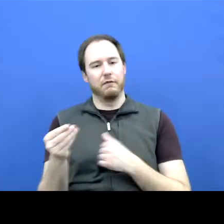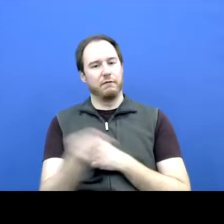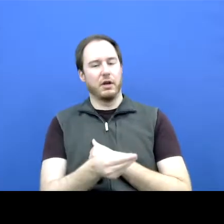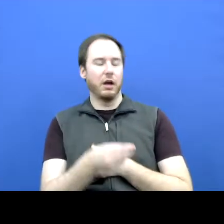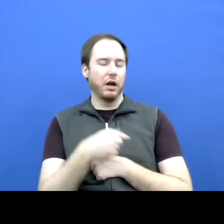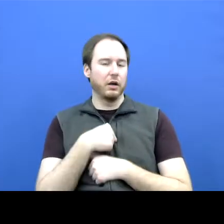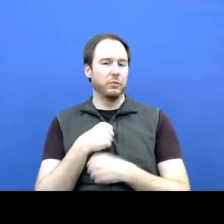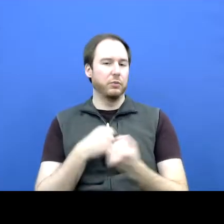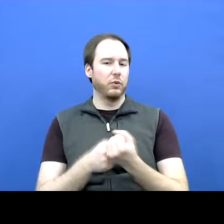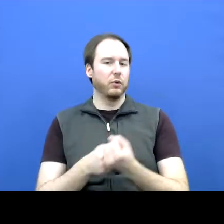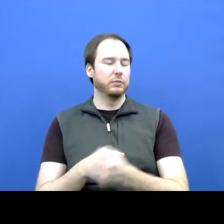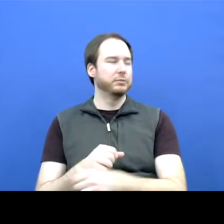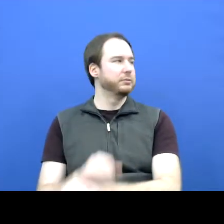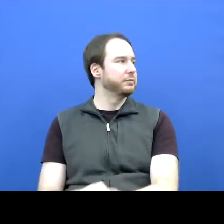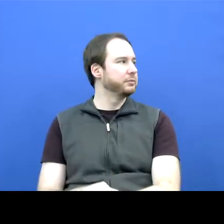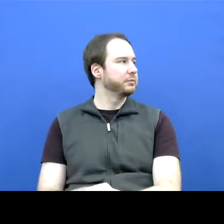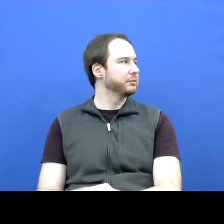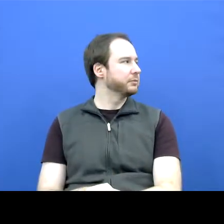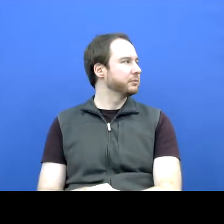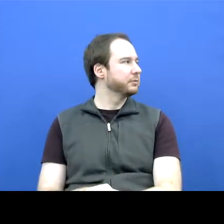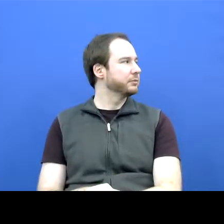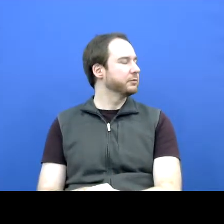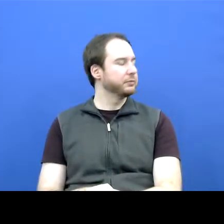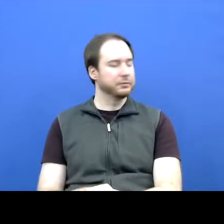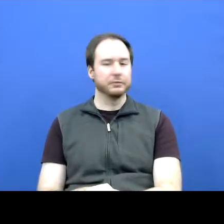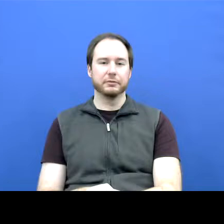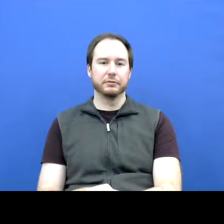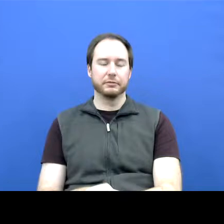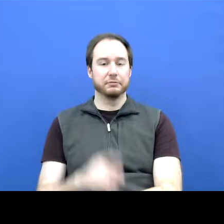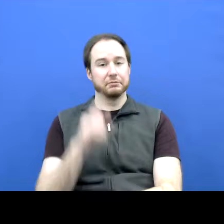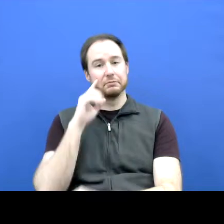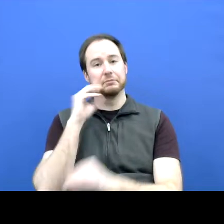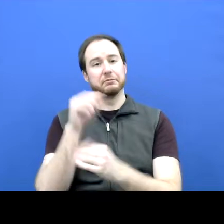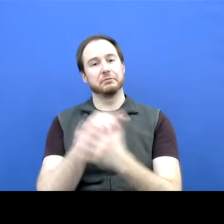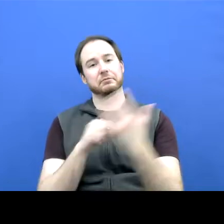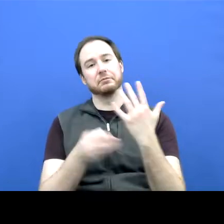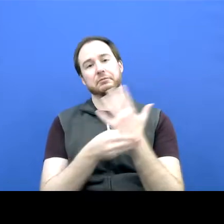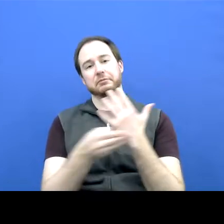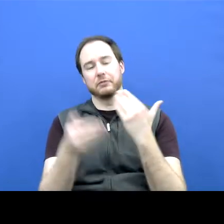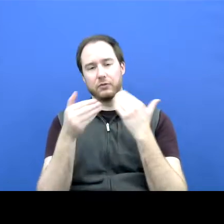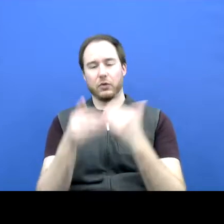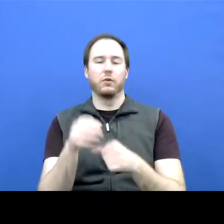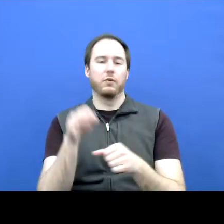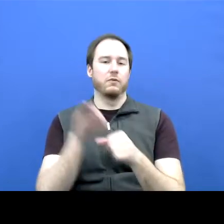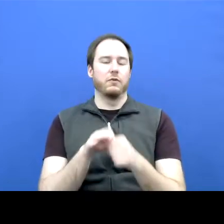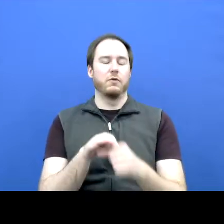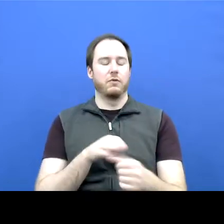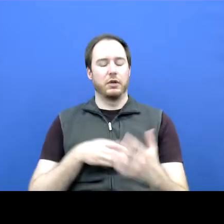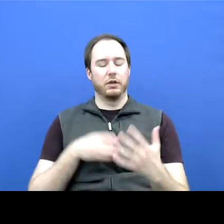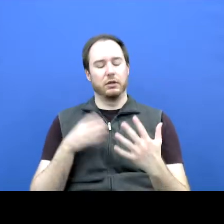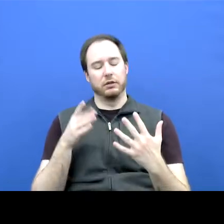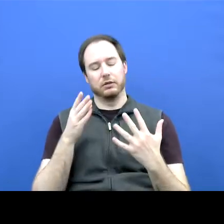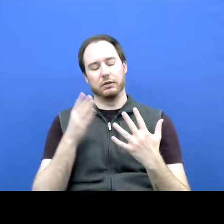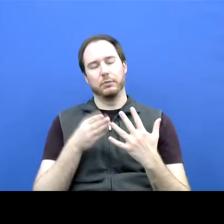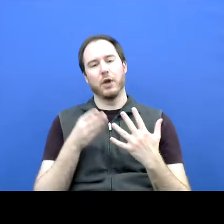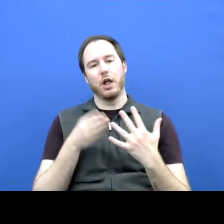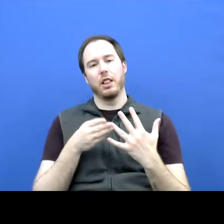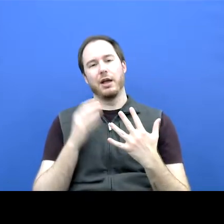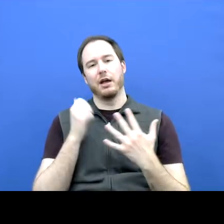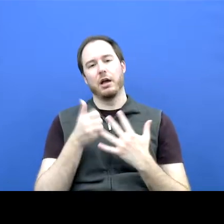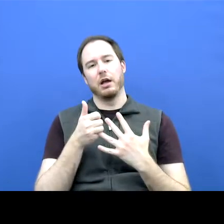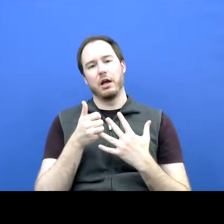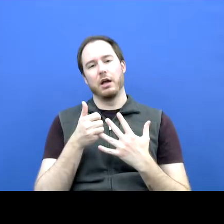this. All right. Hearing and seeing nothing further, please call the roll. Councilmember